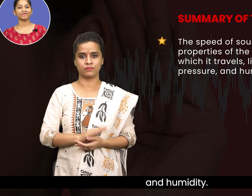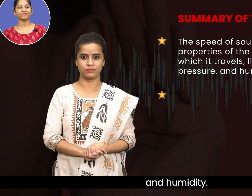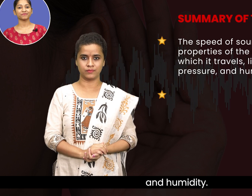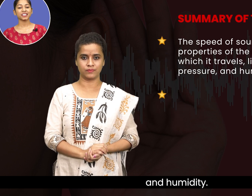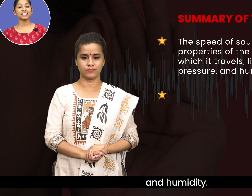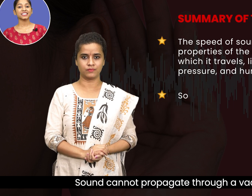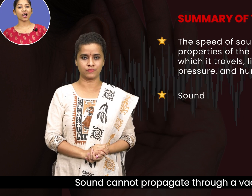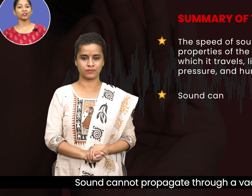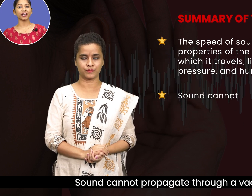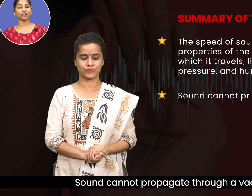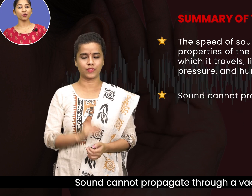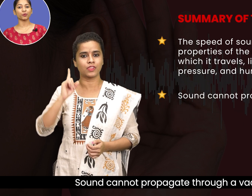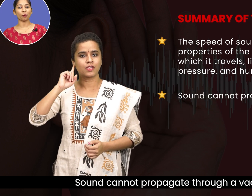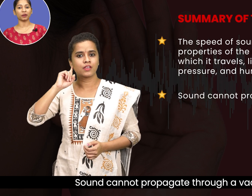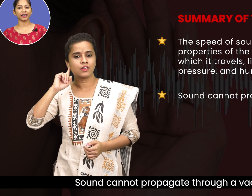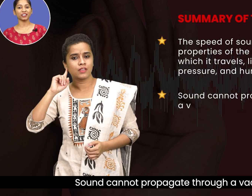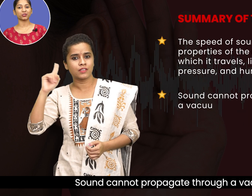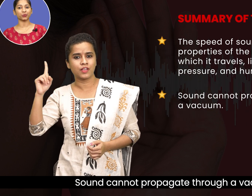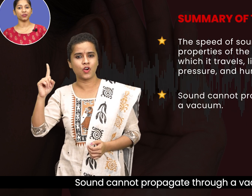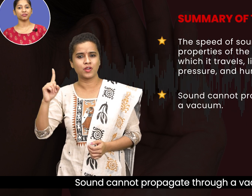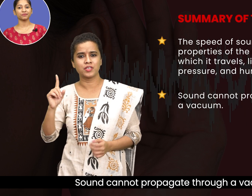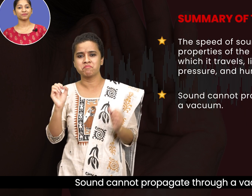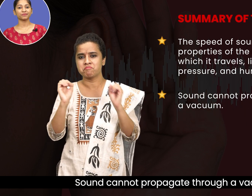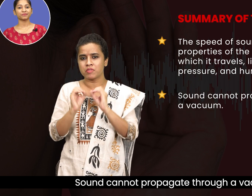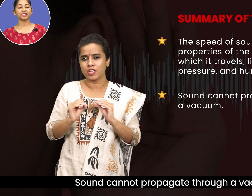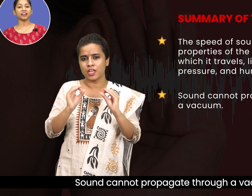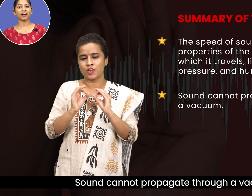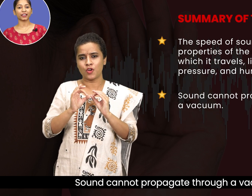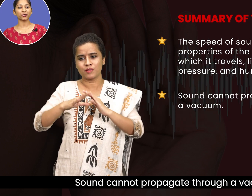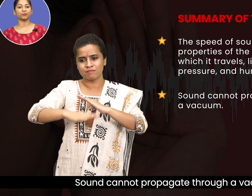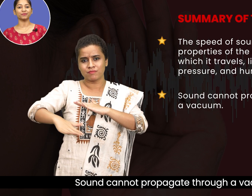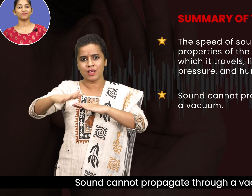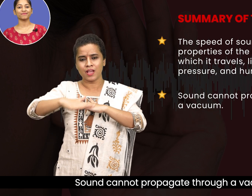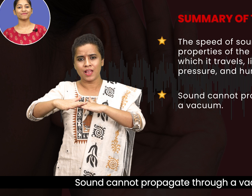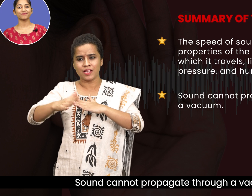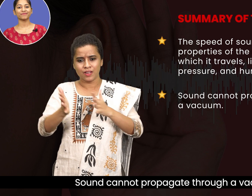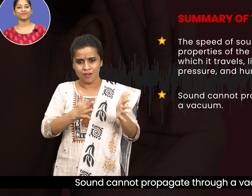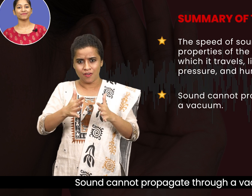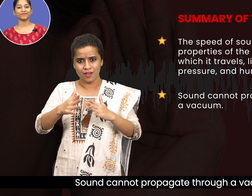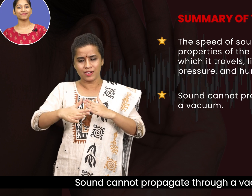Sound cannot propagate through a vacuum.